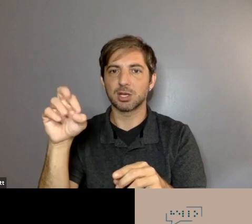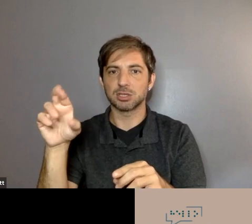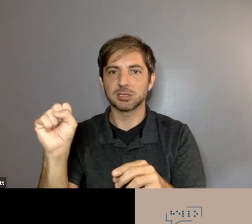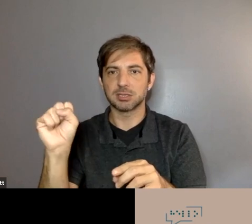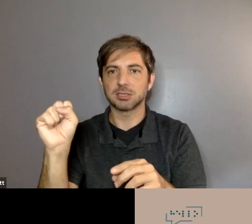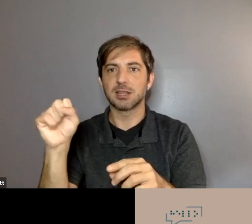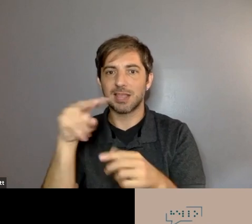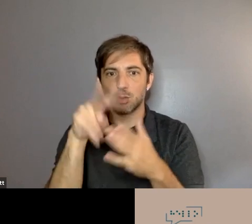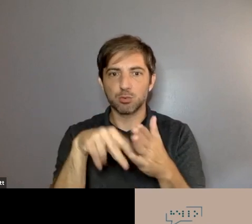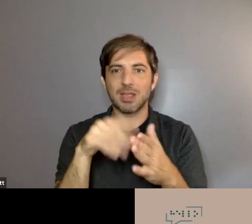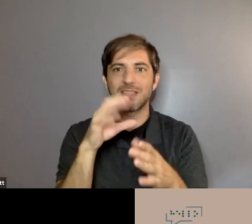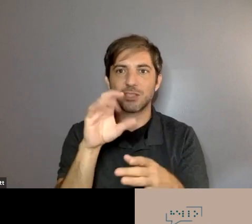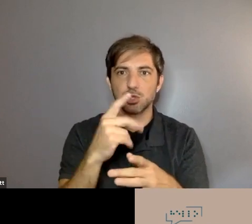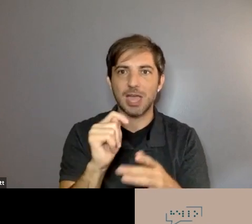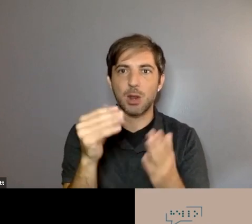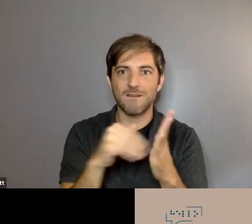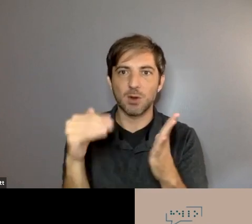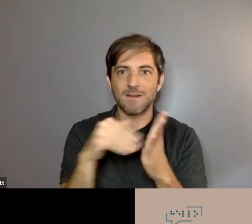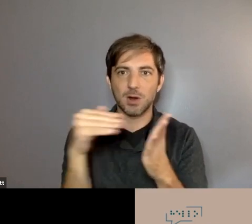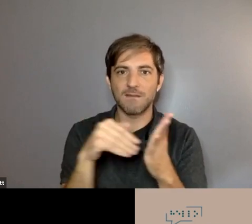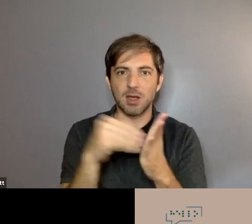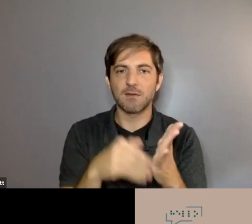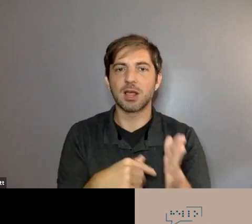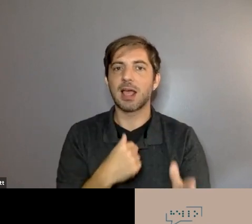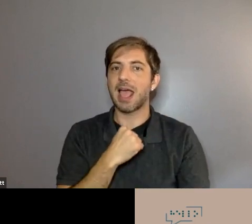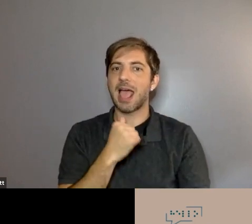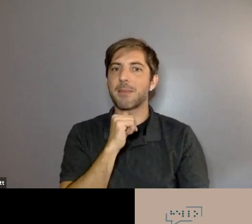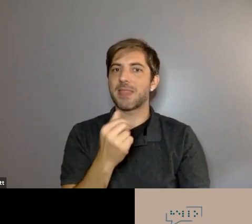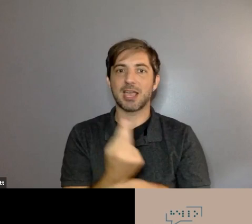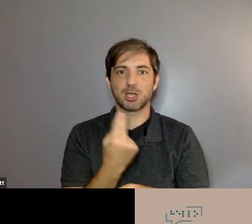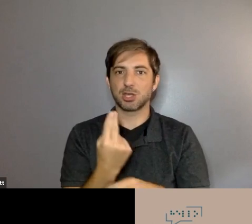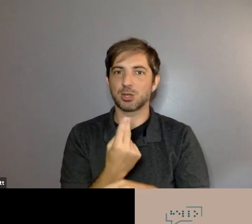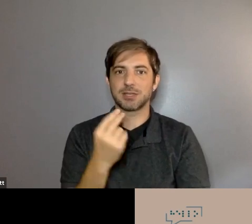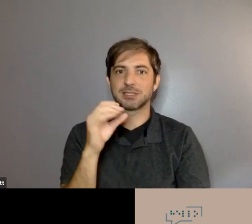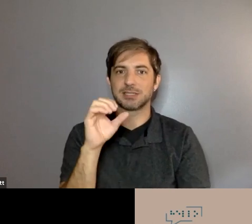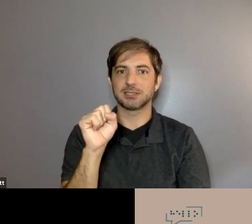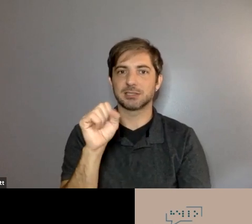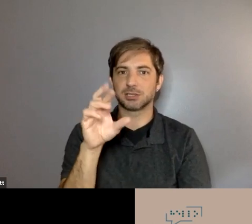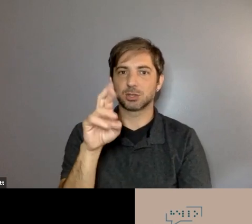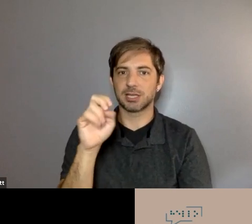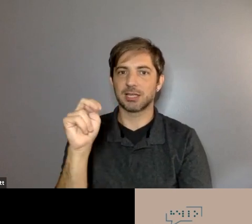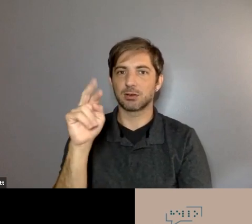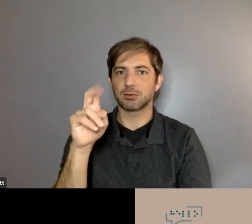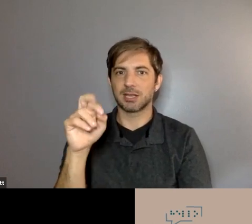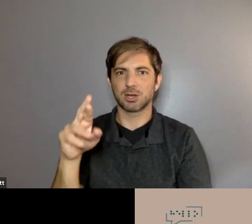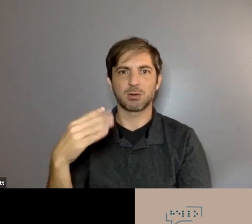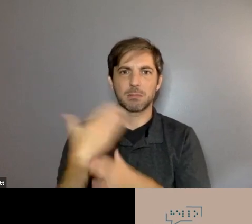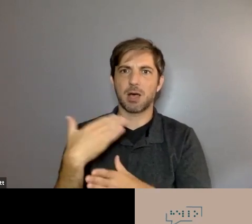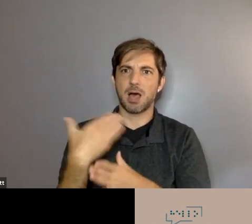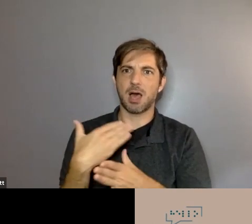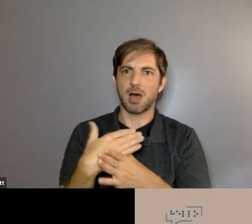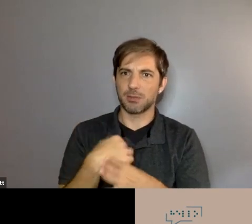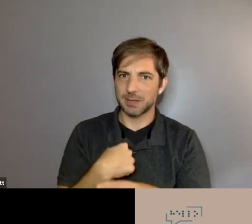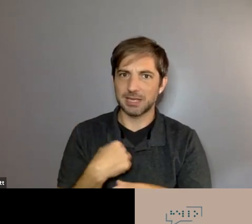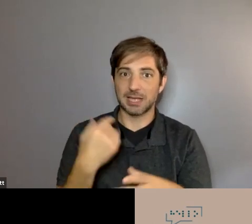over and over. And it's, I'm not using a screen reader and it's super annoying to me. So I imagine people who are using a screen